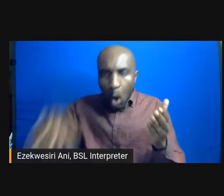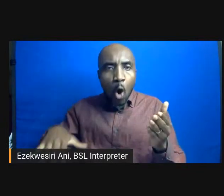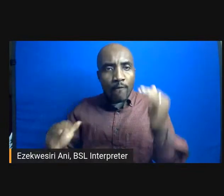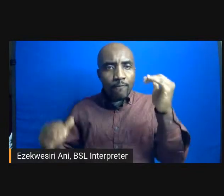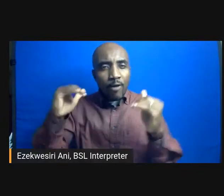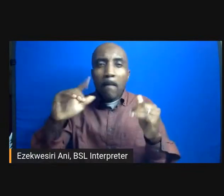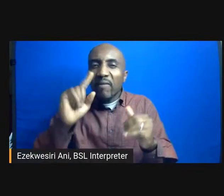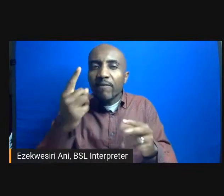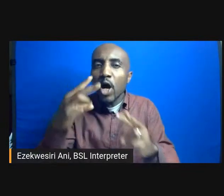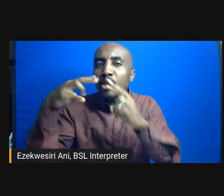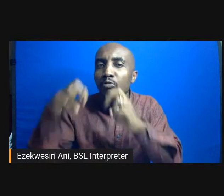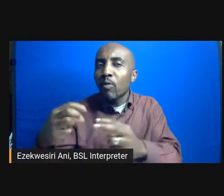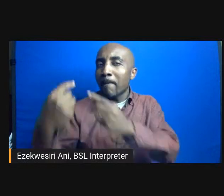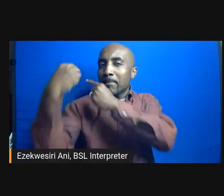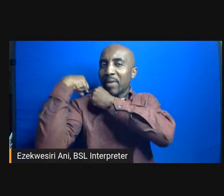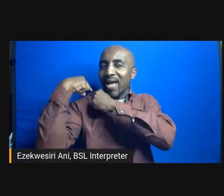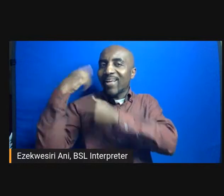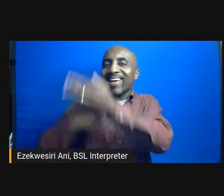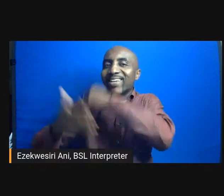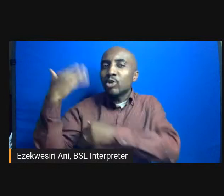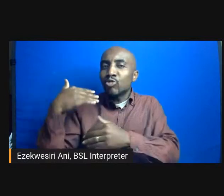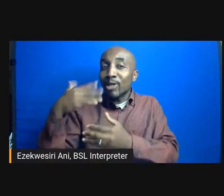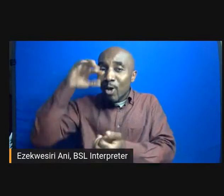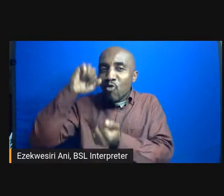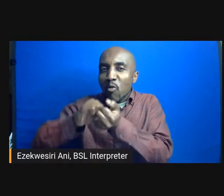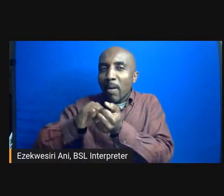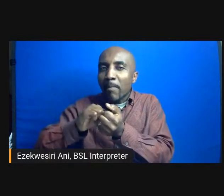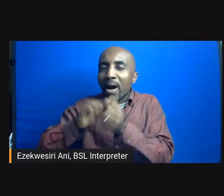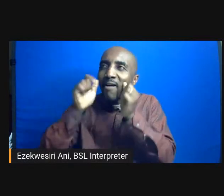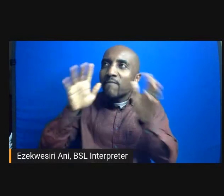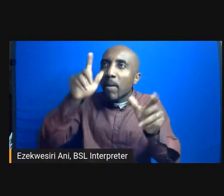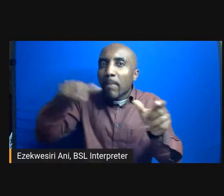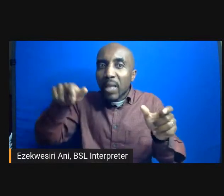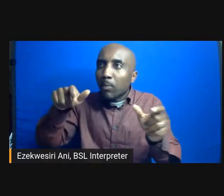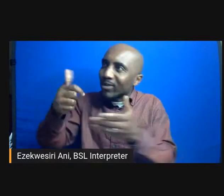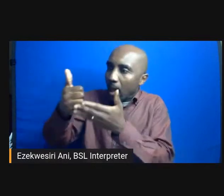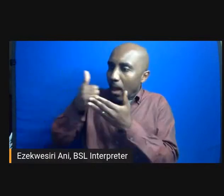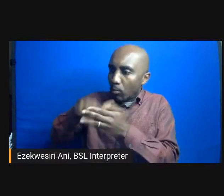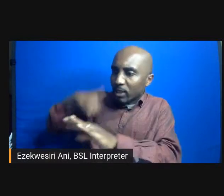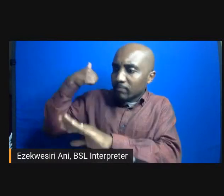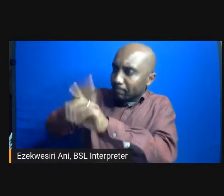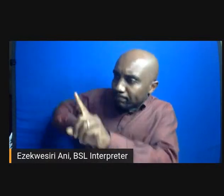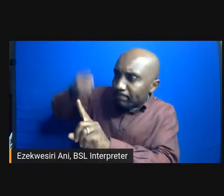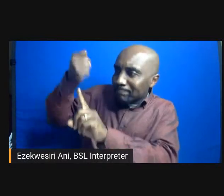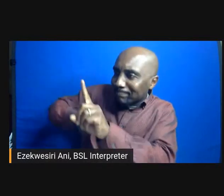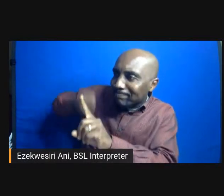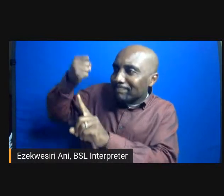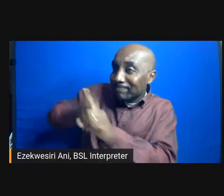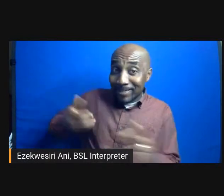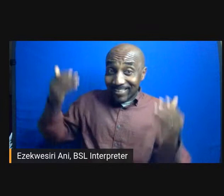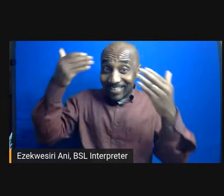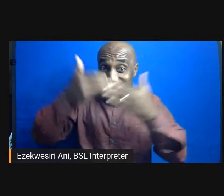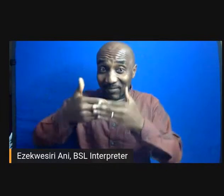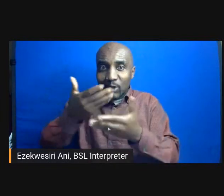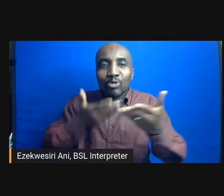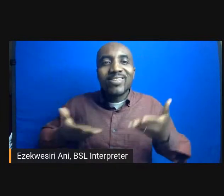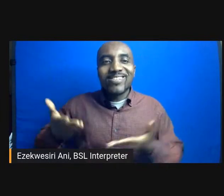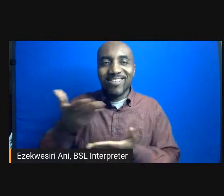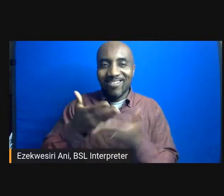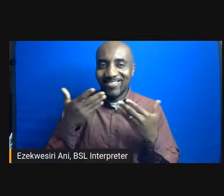the giants who have made it possible for us to be having these conversations this evening in this context.